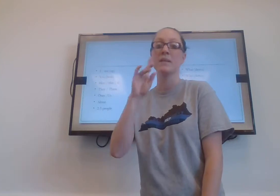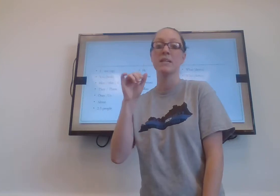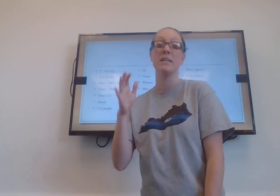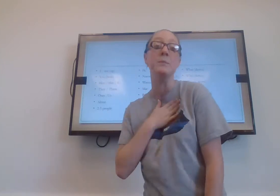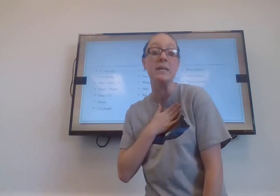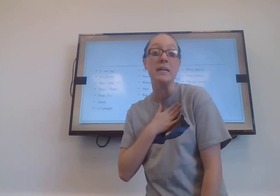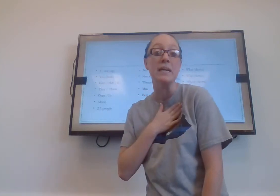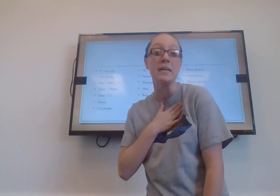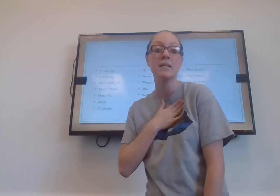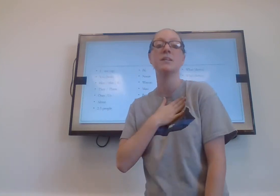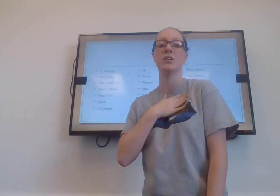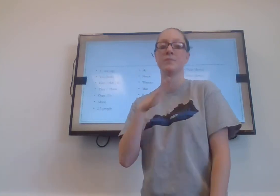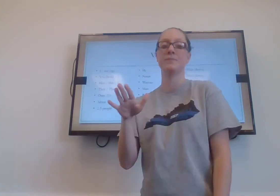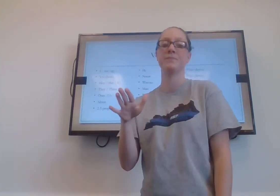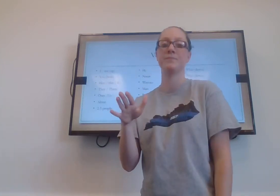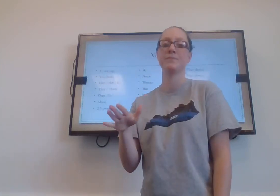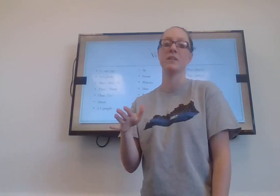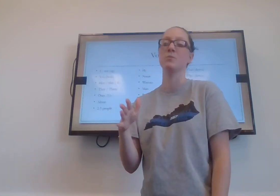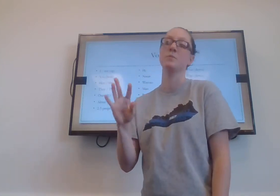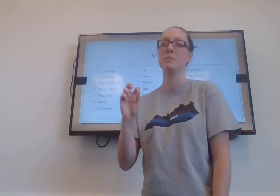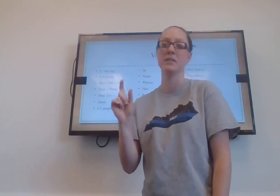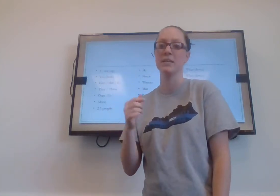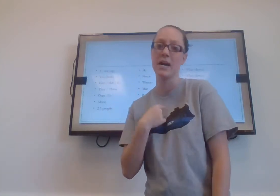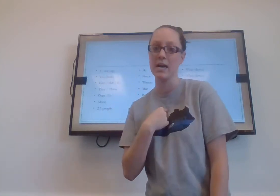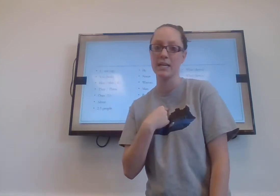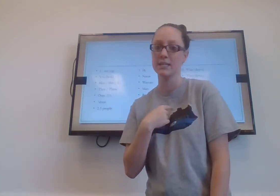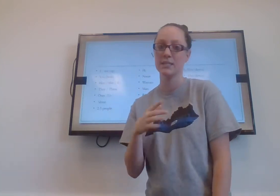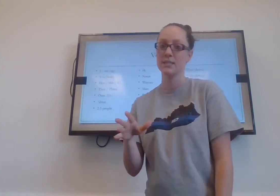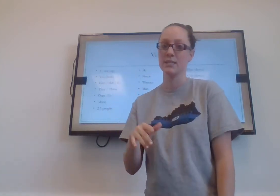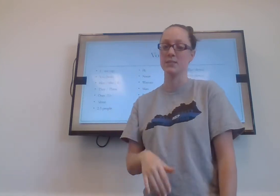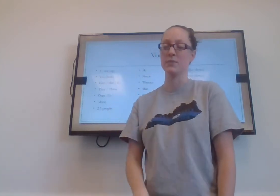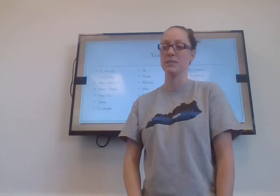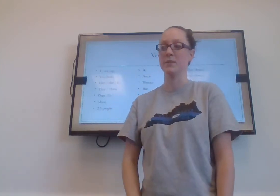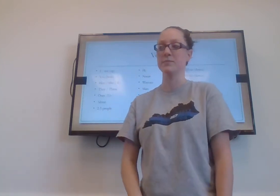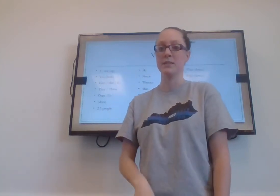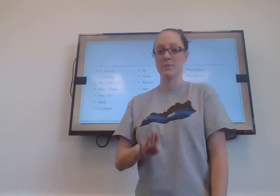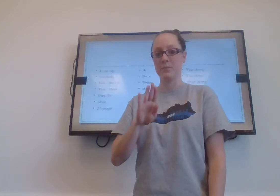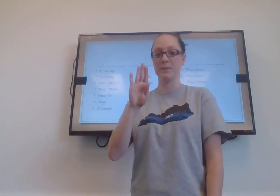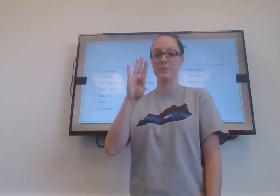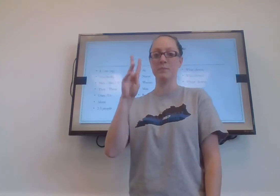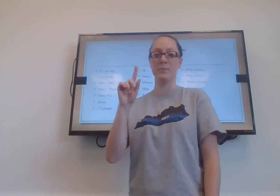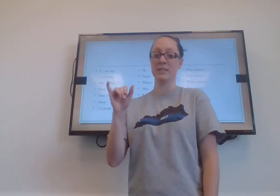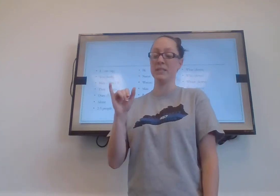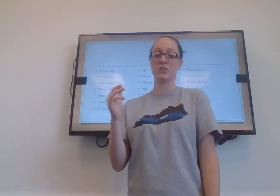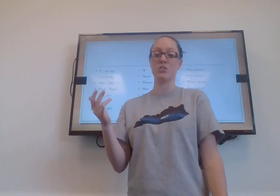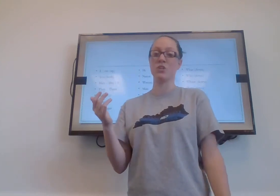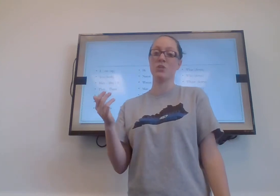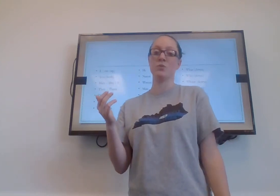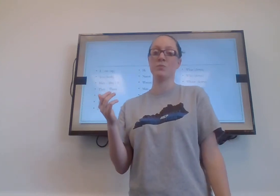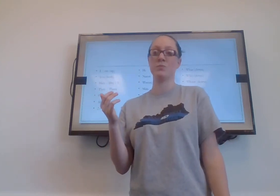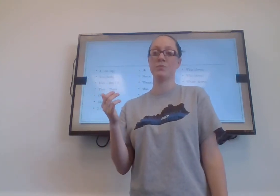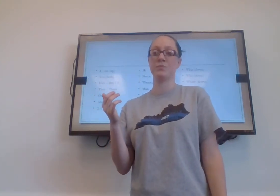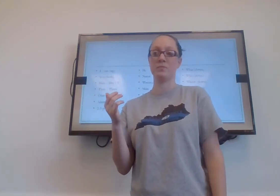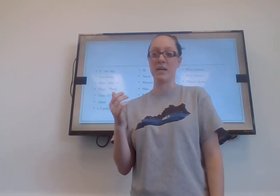Billy and me. It wouldn't be Billy and I. It doesn't work that way. But Billy, there's no